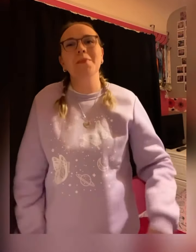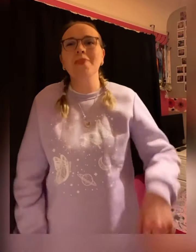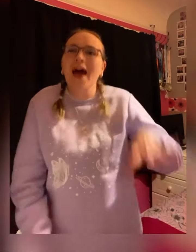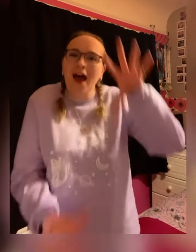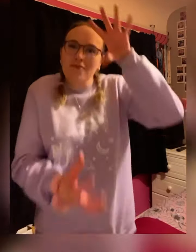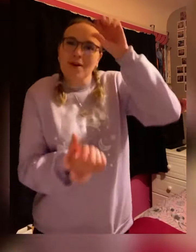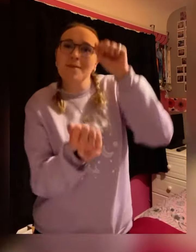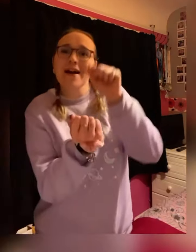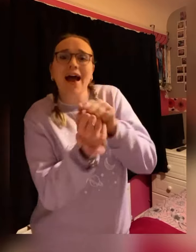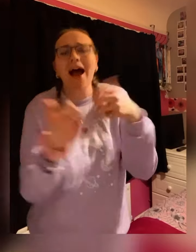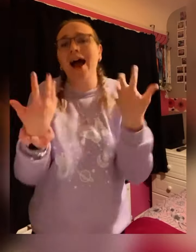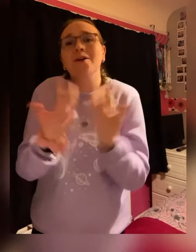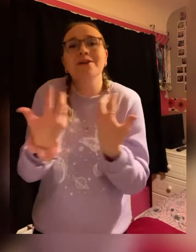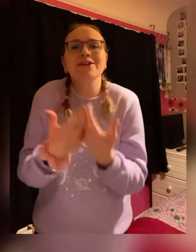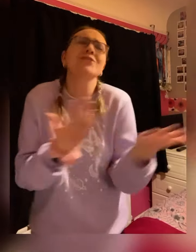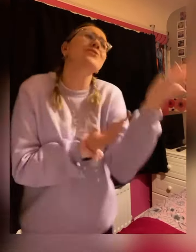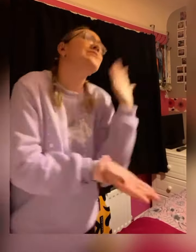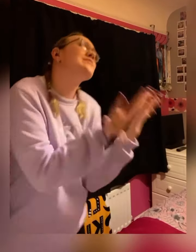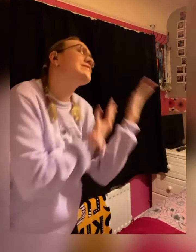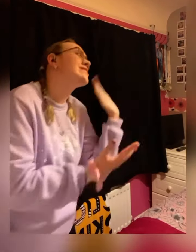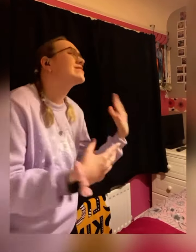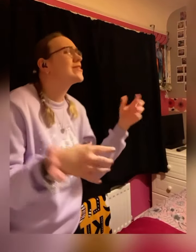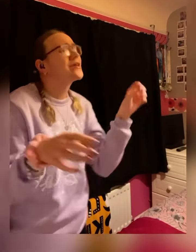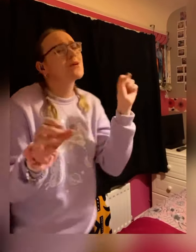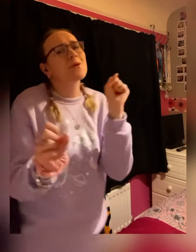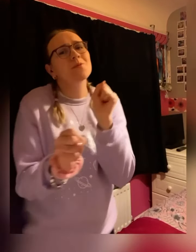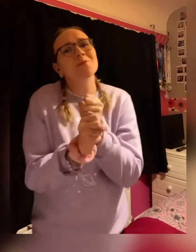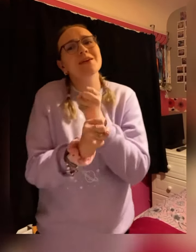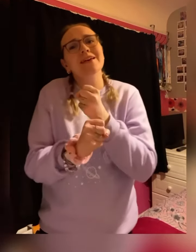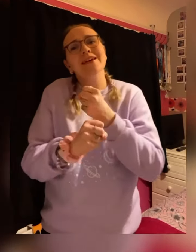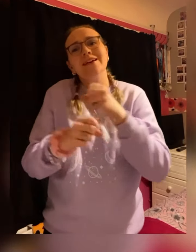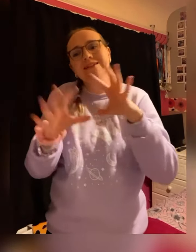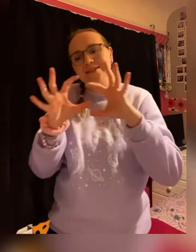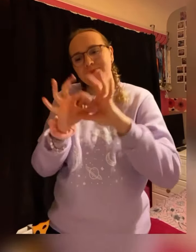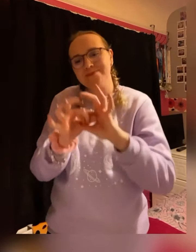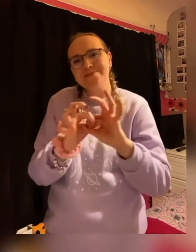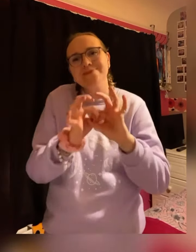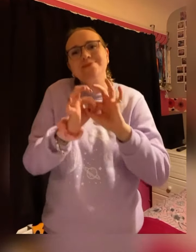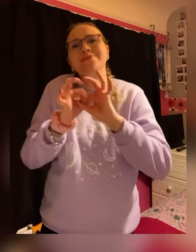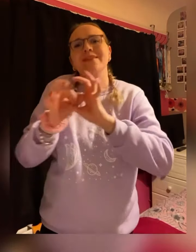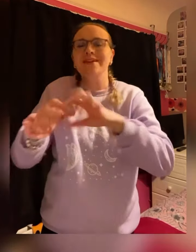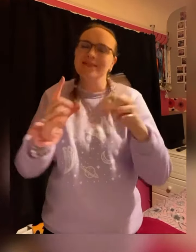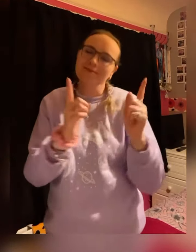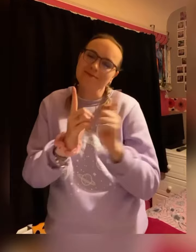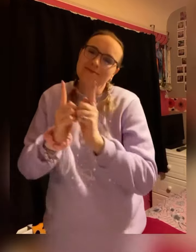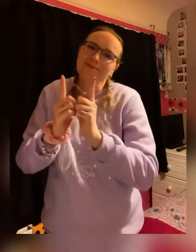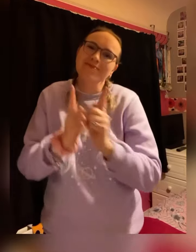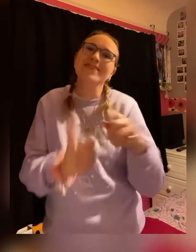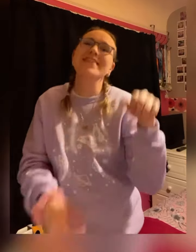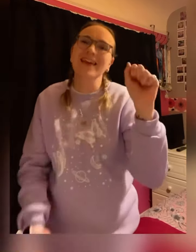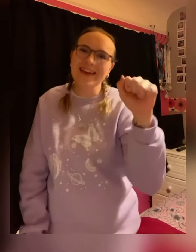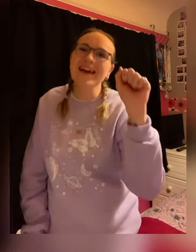Remind her how it used to be, be Yeah, yeah,